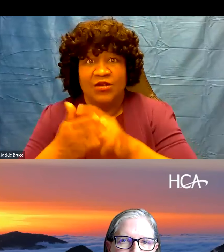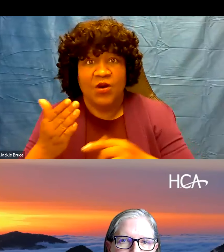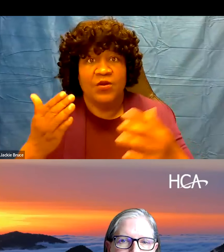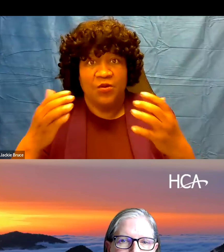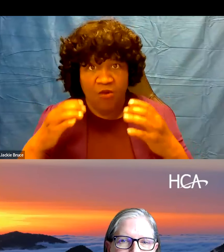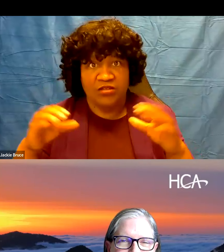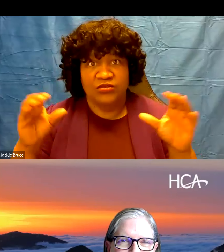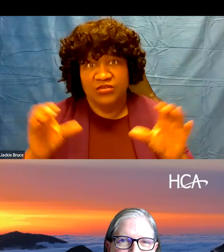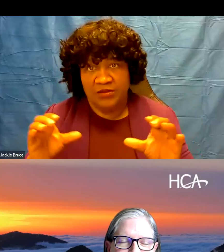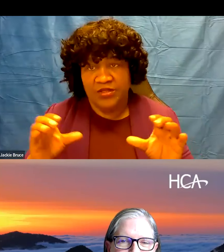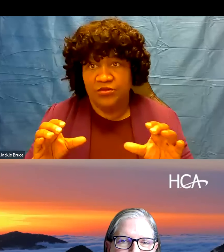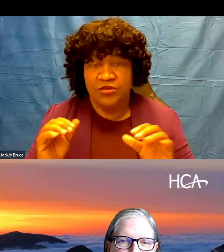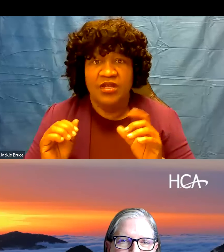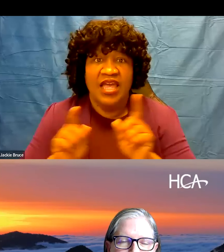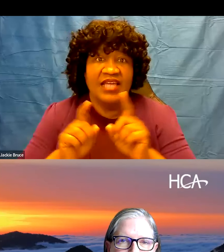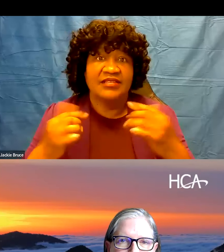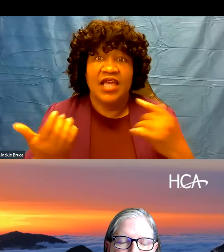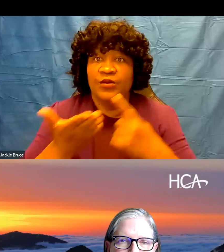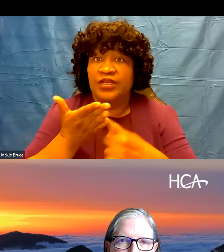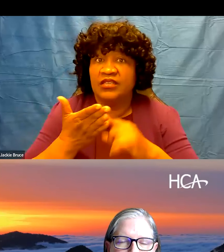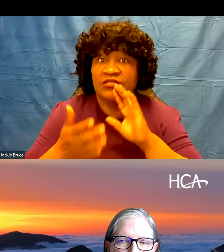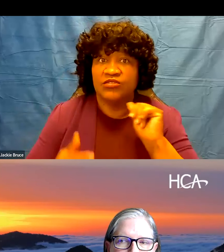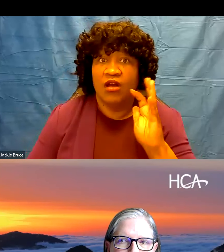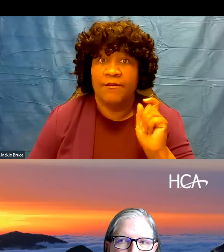segue to as we talk about